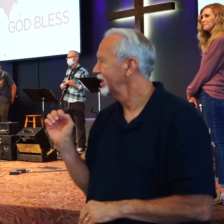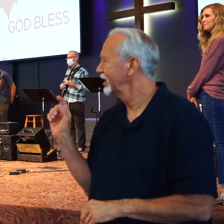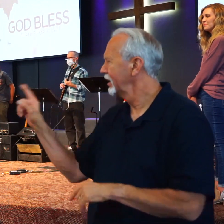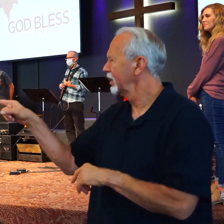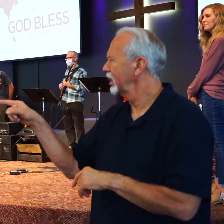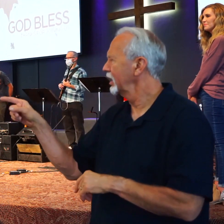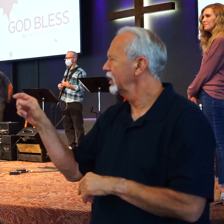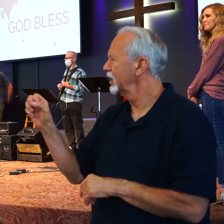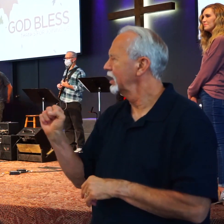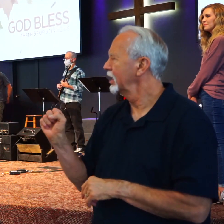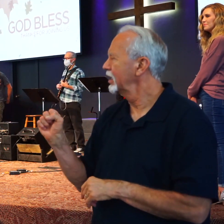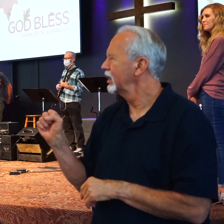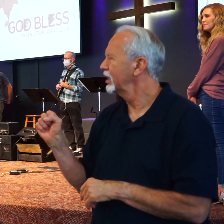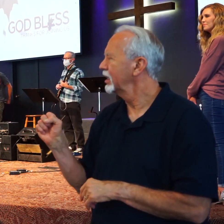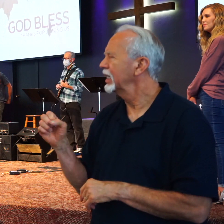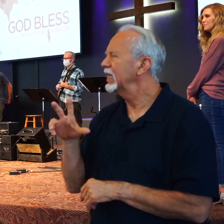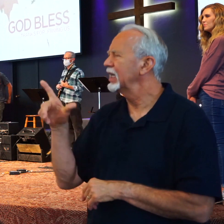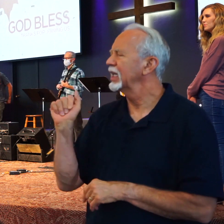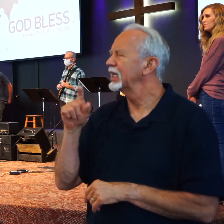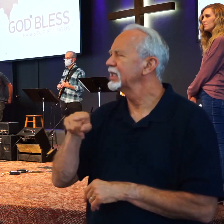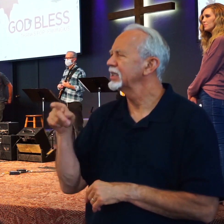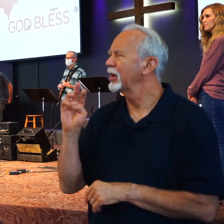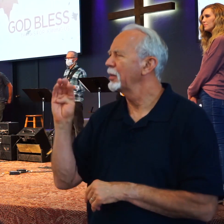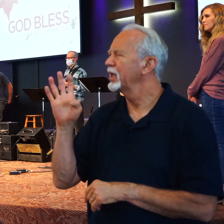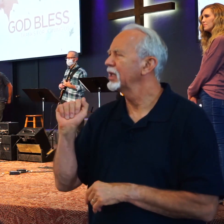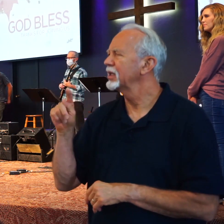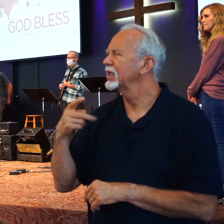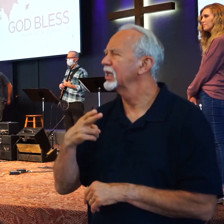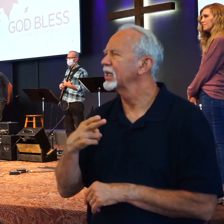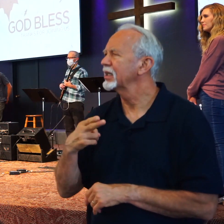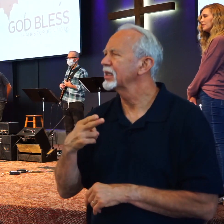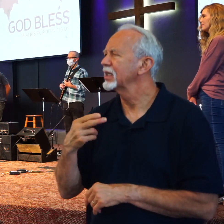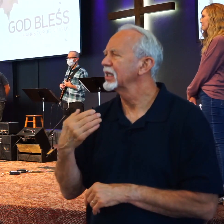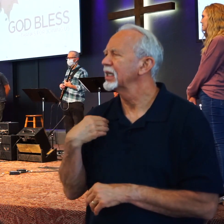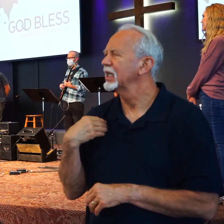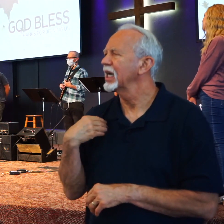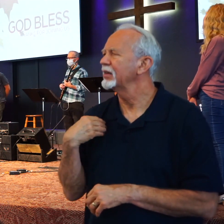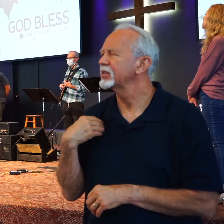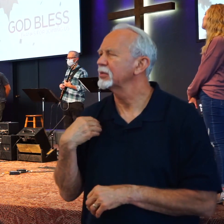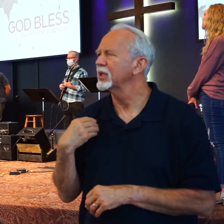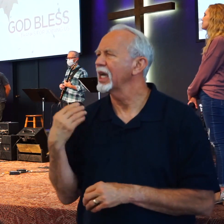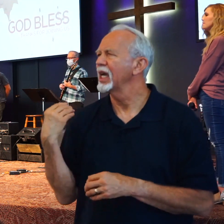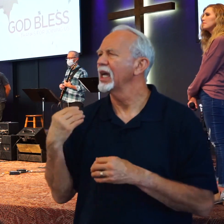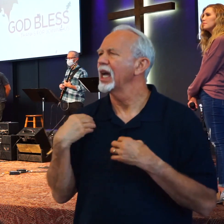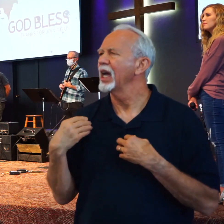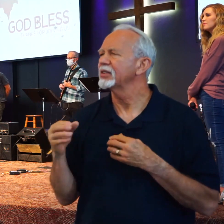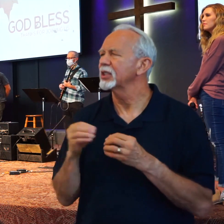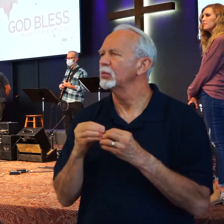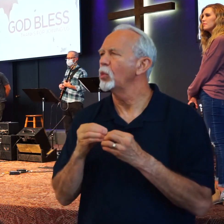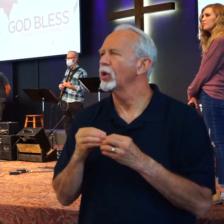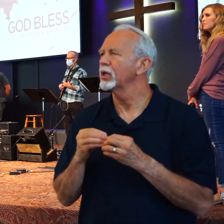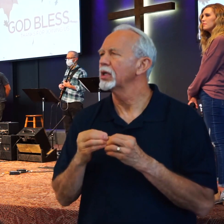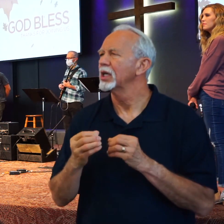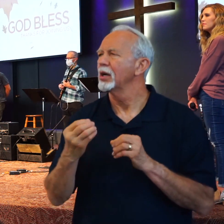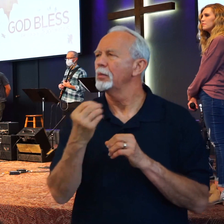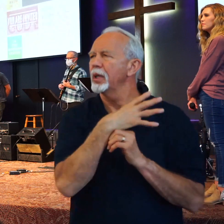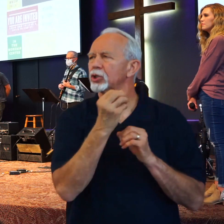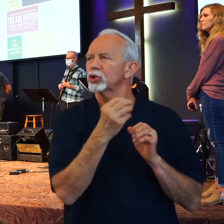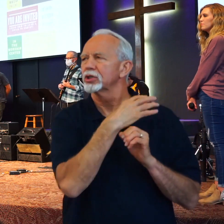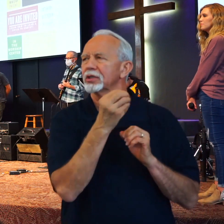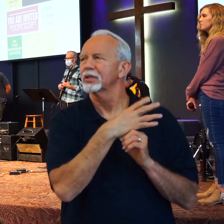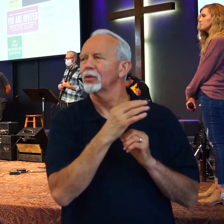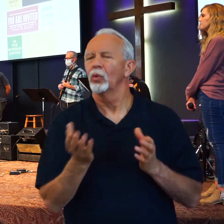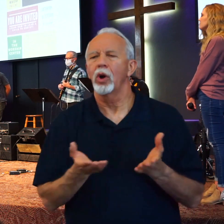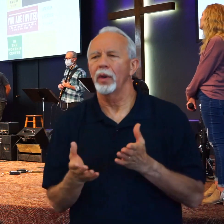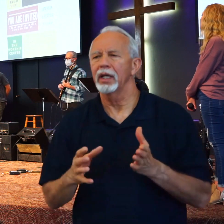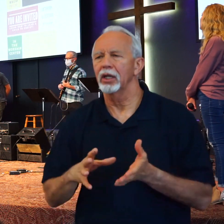the end? There should be some announcement slides there that we added between services. if you'll go there for me in just a second. And what we have learned this